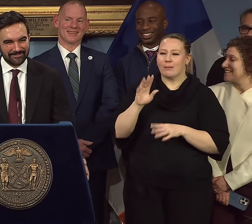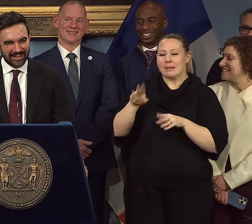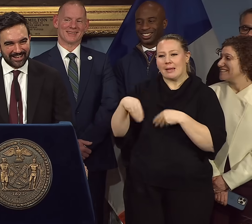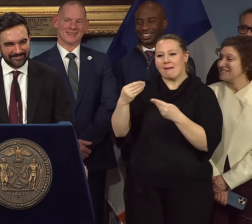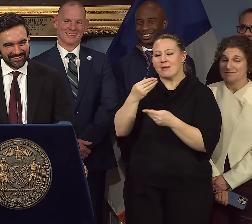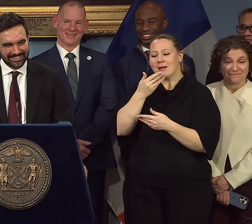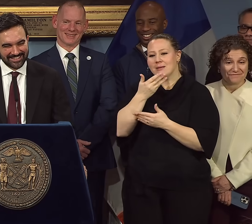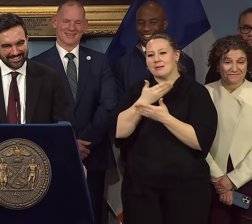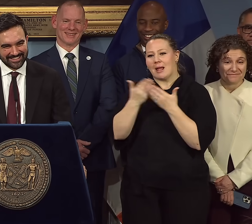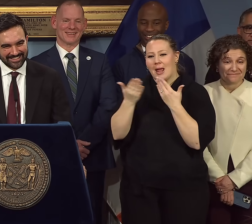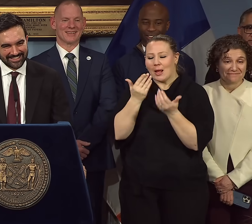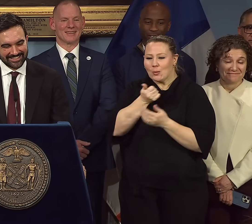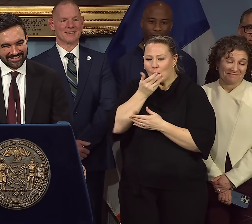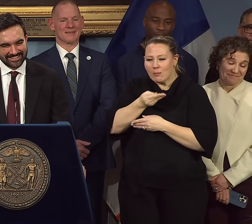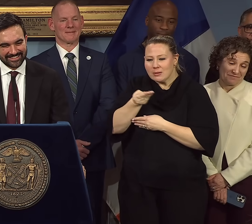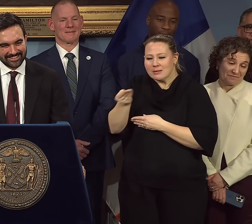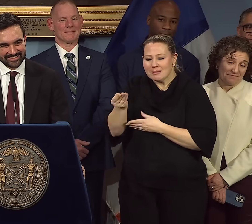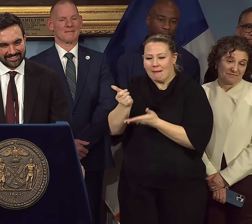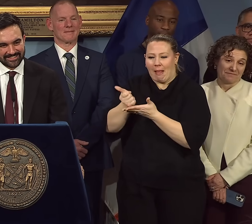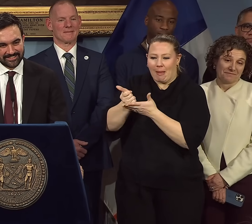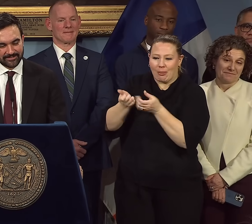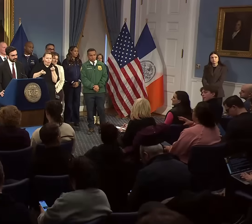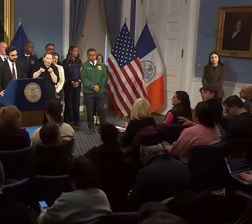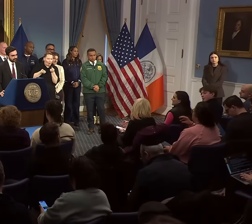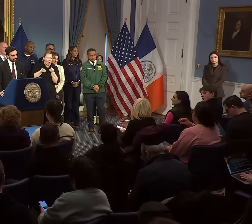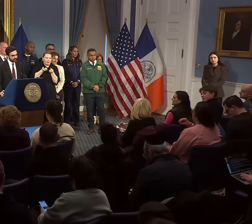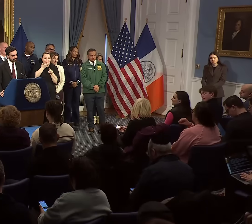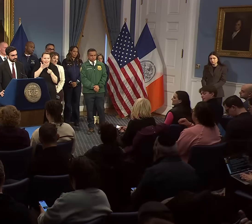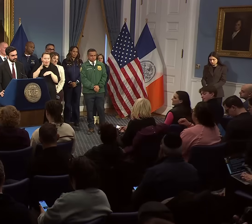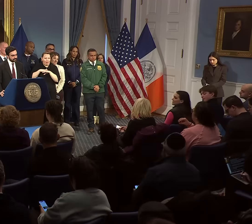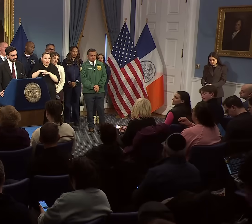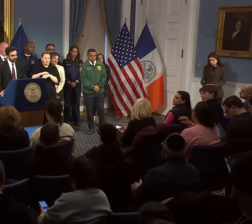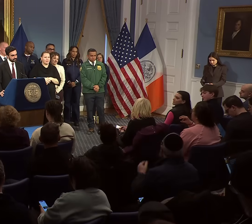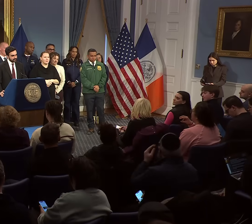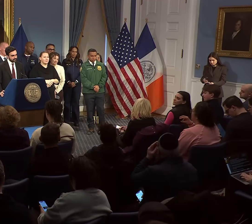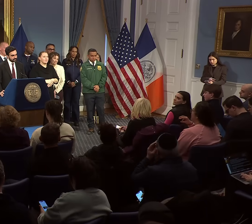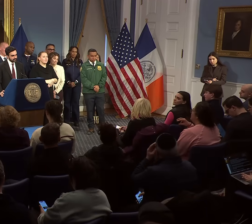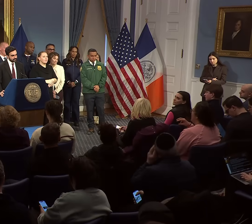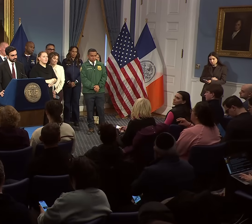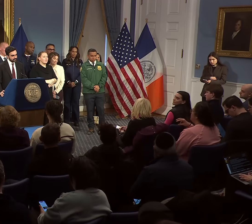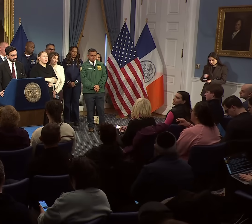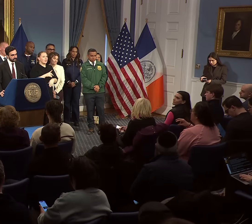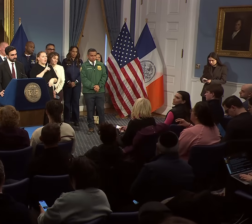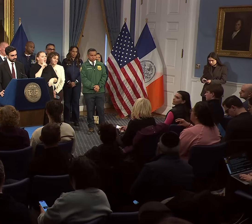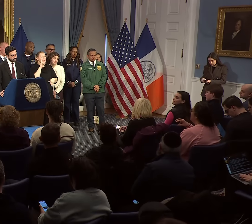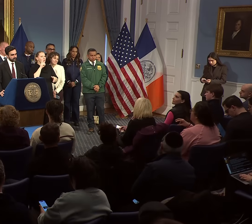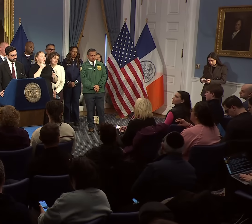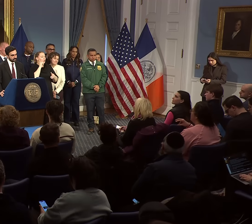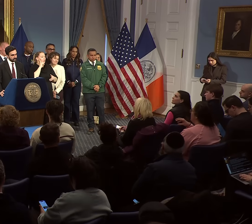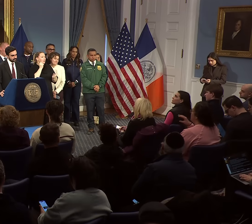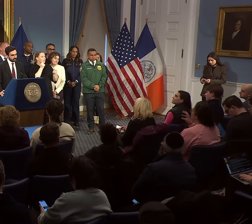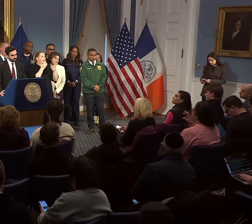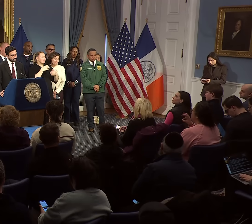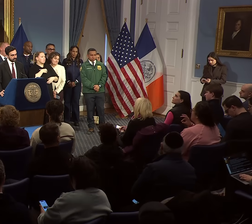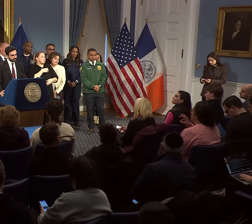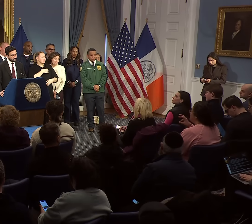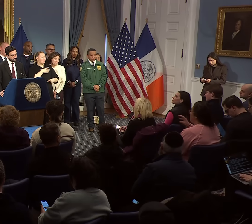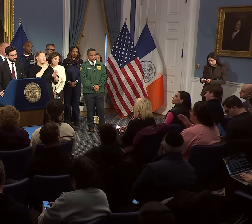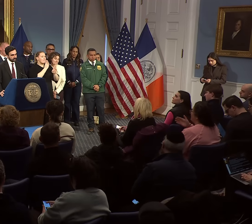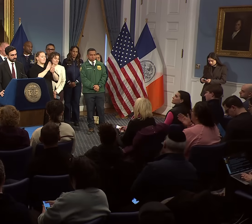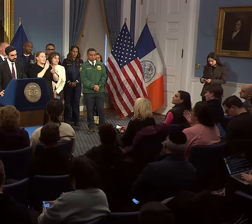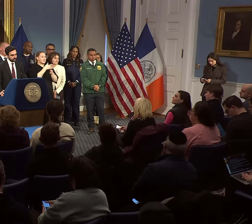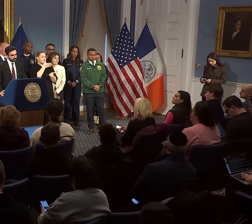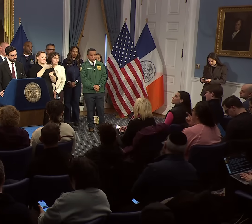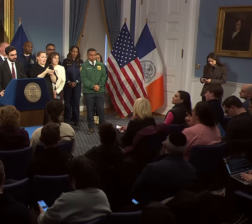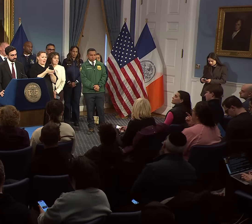got the heat back up. I wanted to ask, one of the things I noticed, and I've heard complaints from people, is that bus stops haven't been cleared, and even